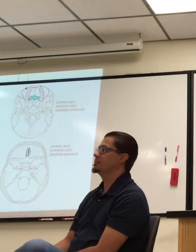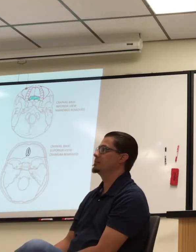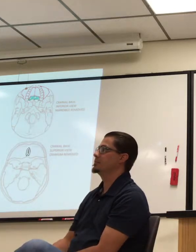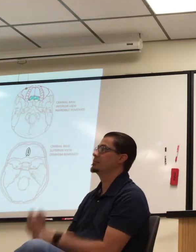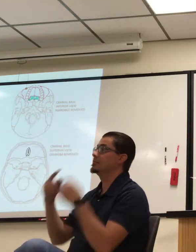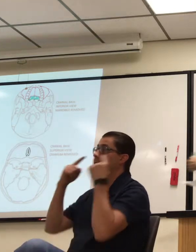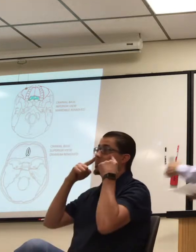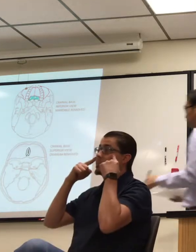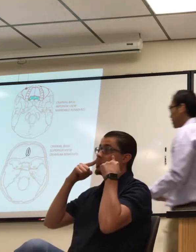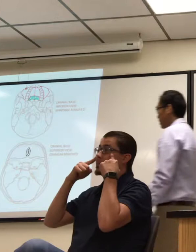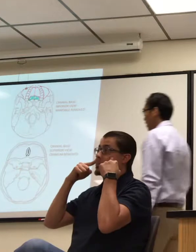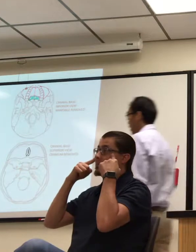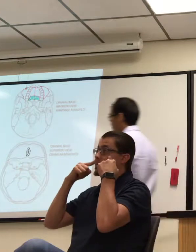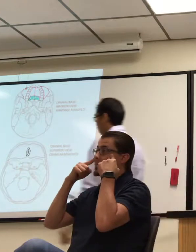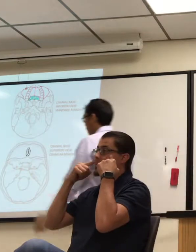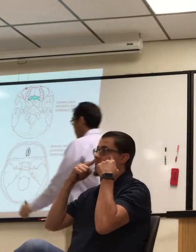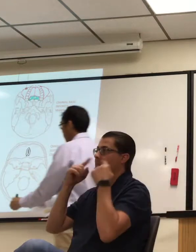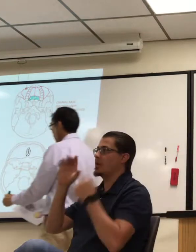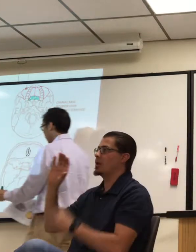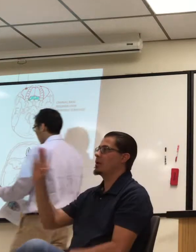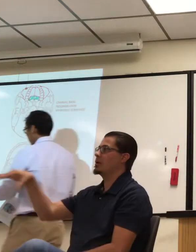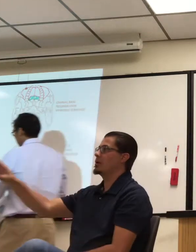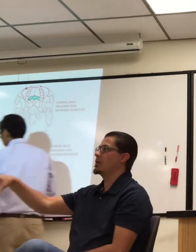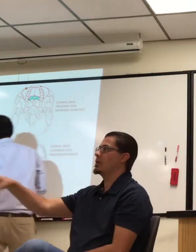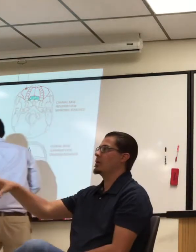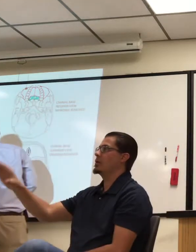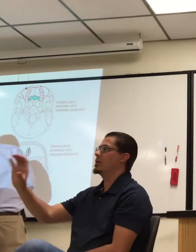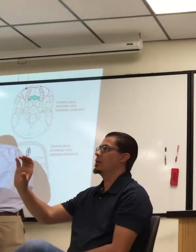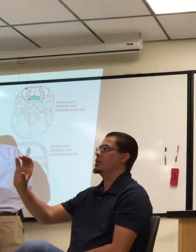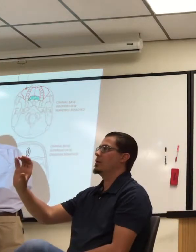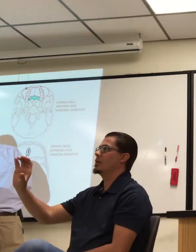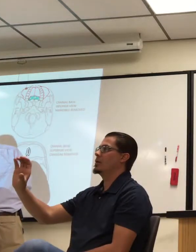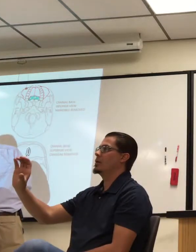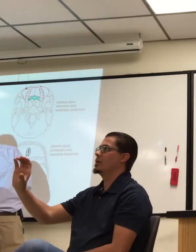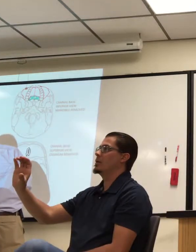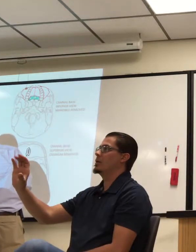From the side view, you can see your cheeks quite easily right here.